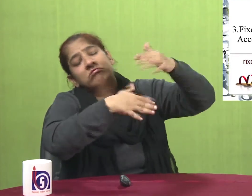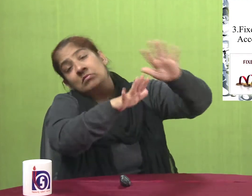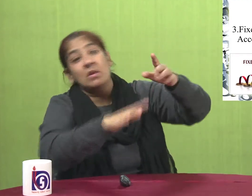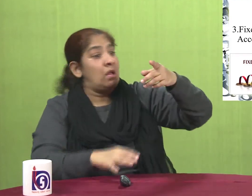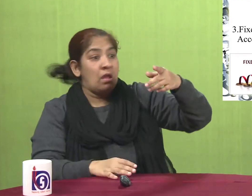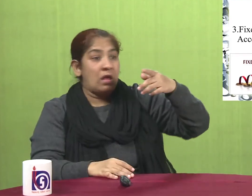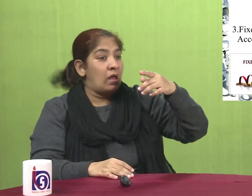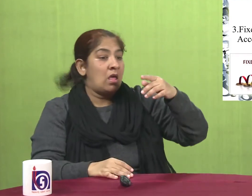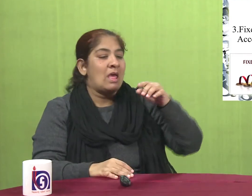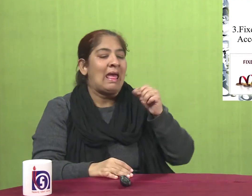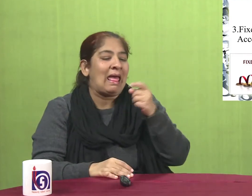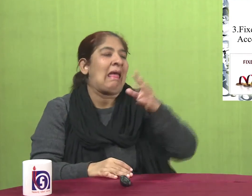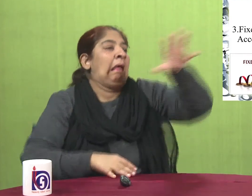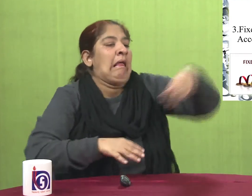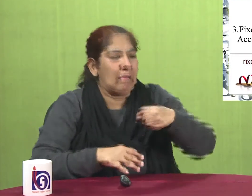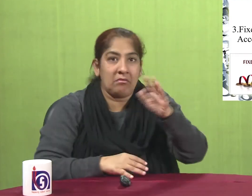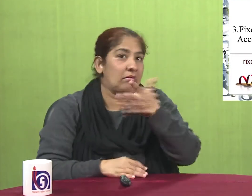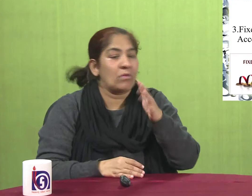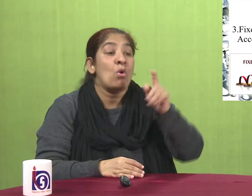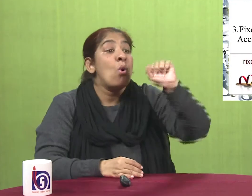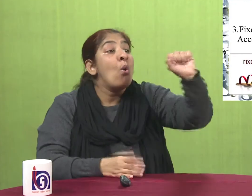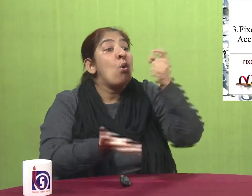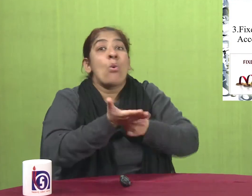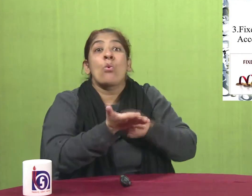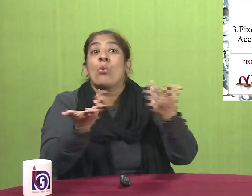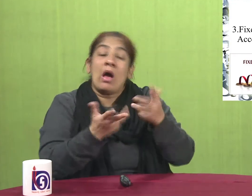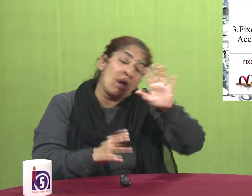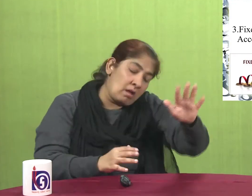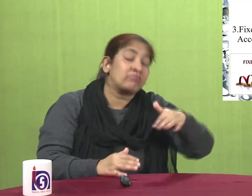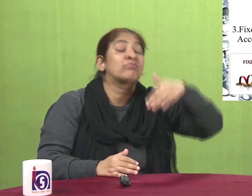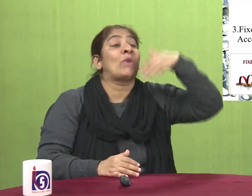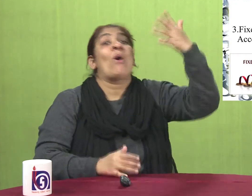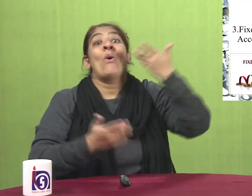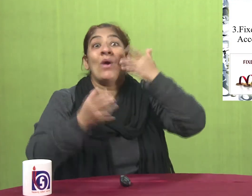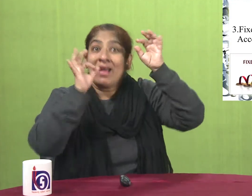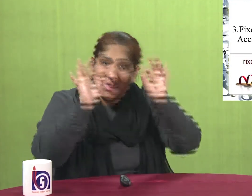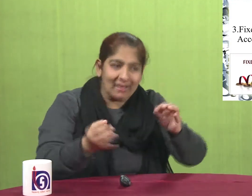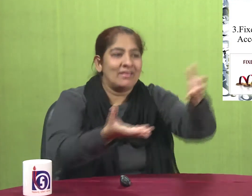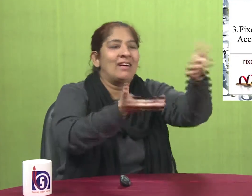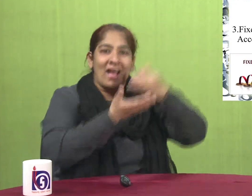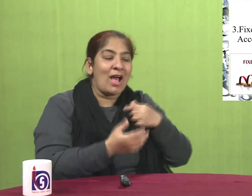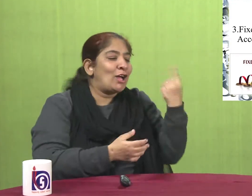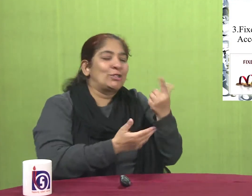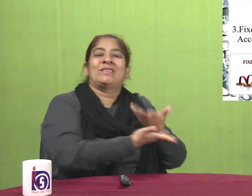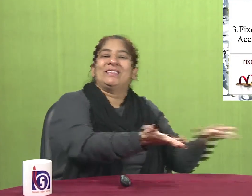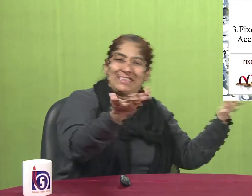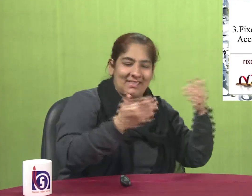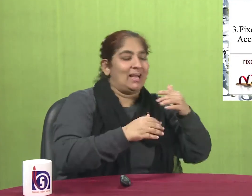deposit the money for a period of time. You can never break the FD and take out the money. You can always save